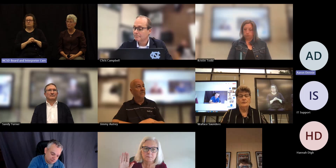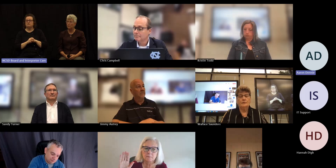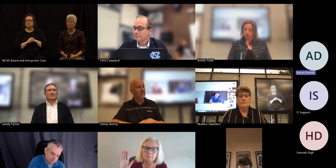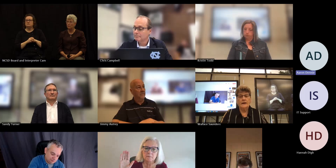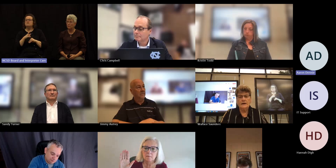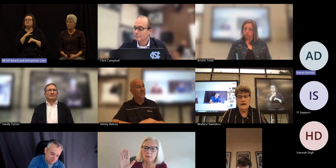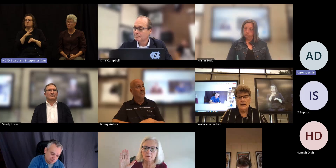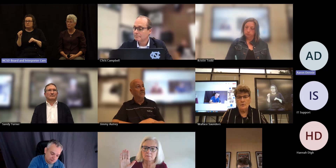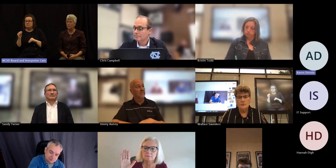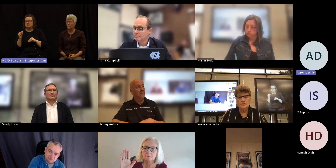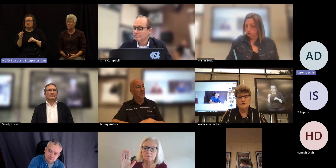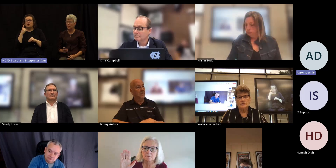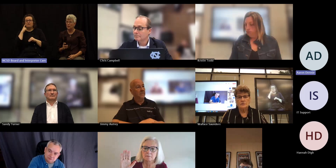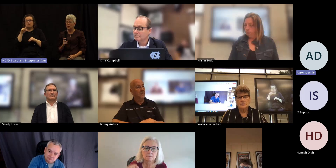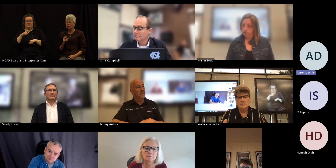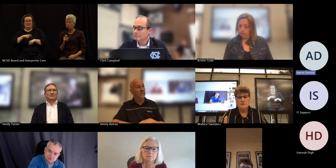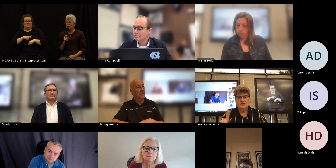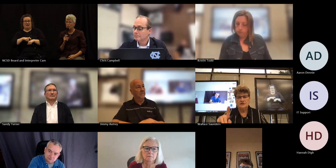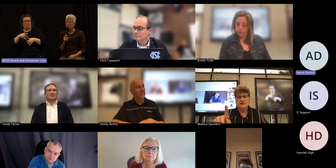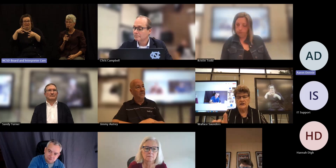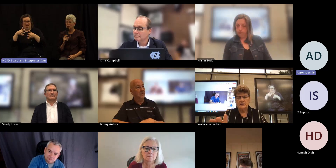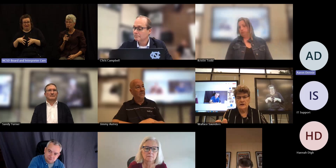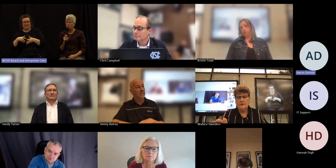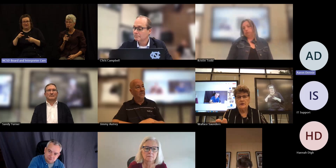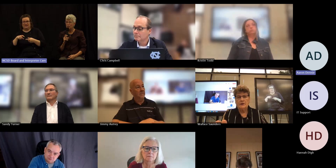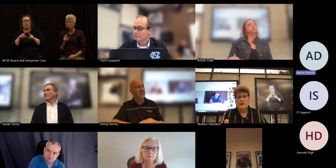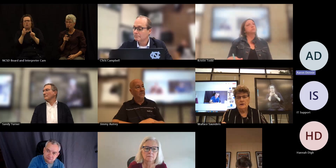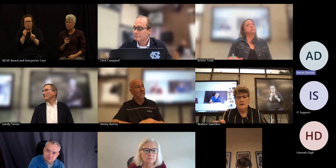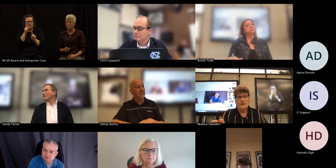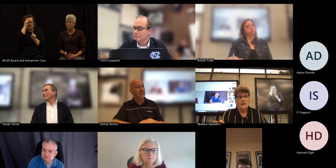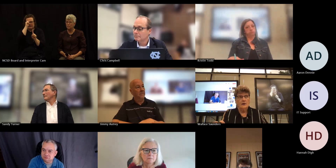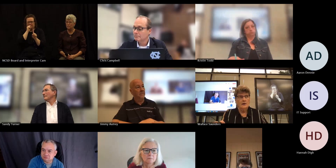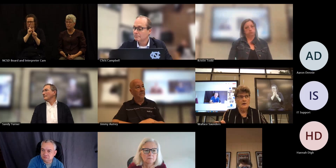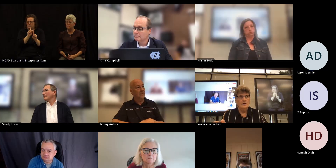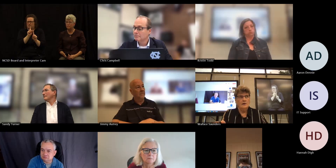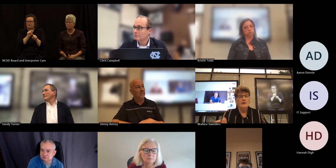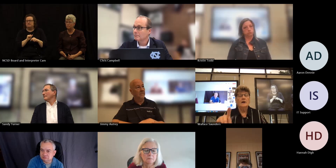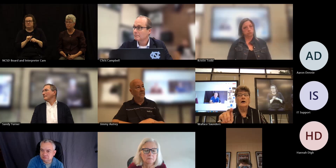And for the remaining hours, just a second, Tammy.